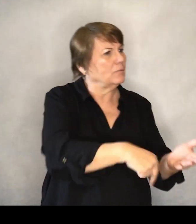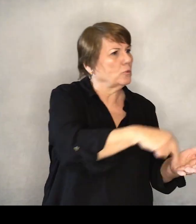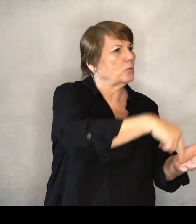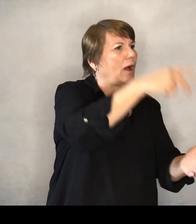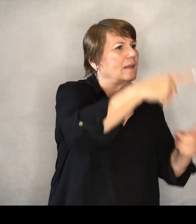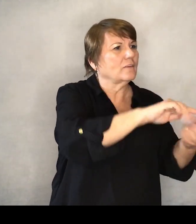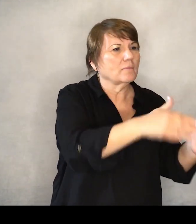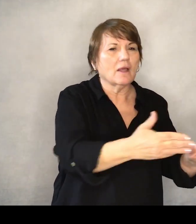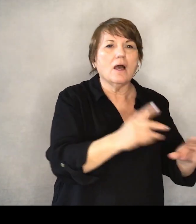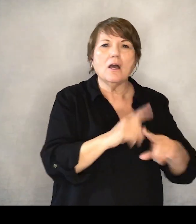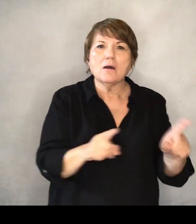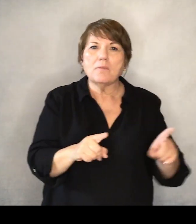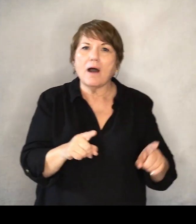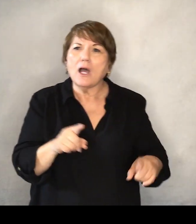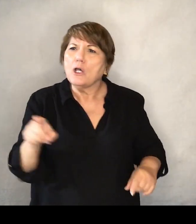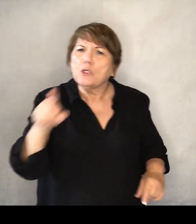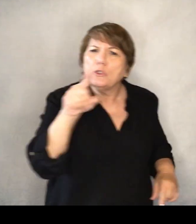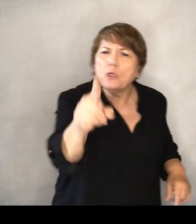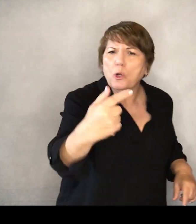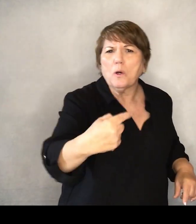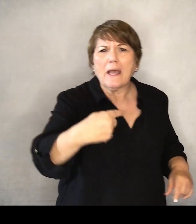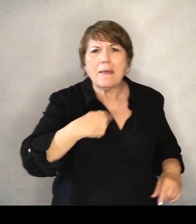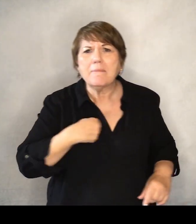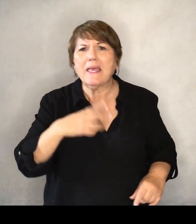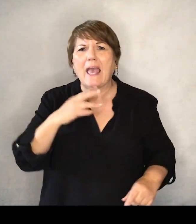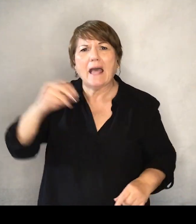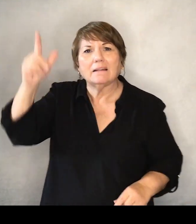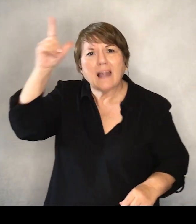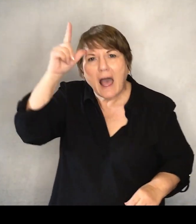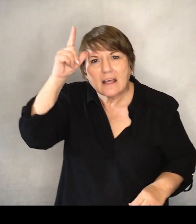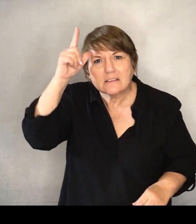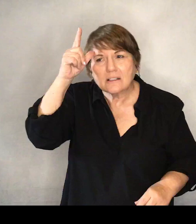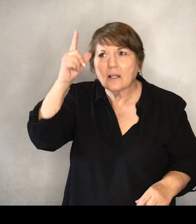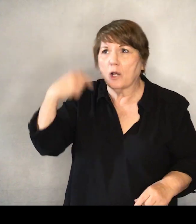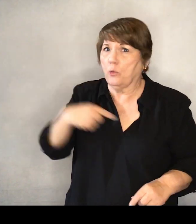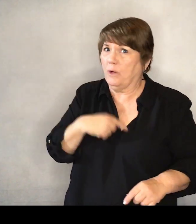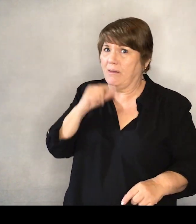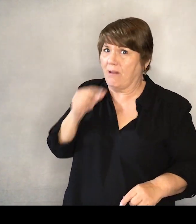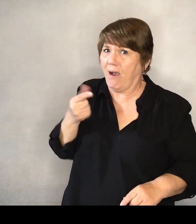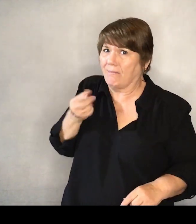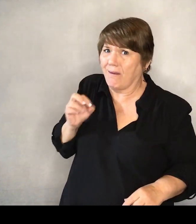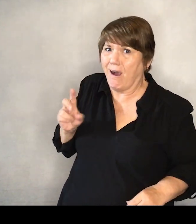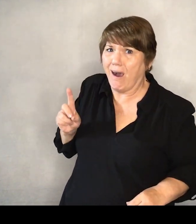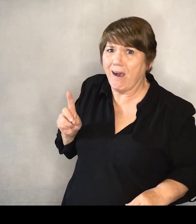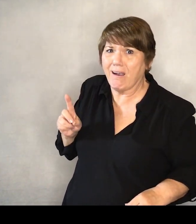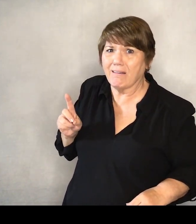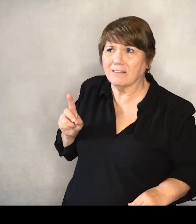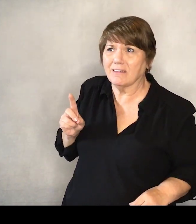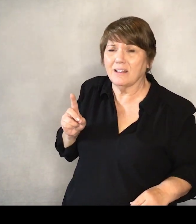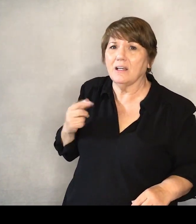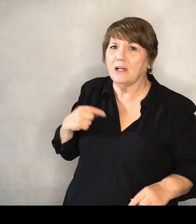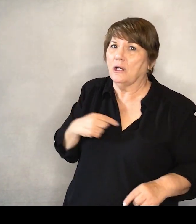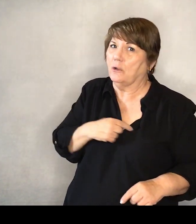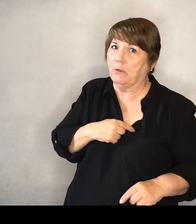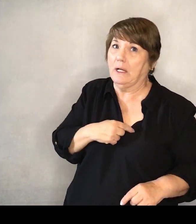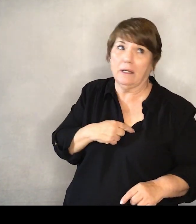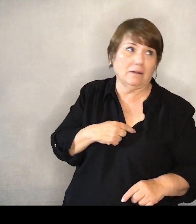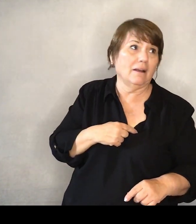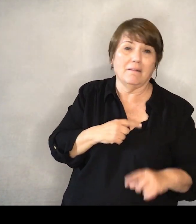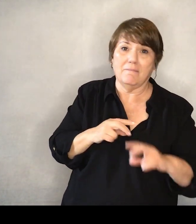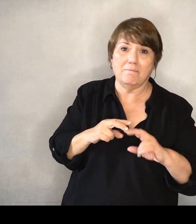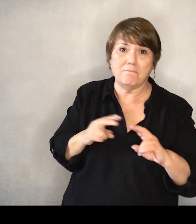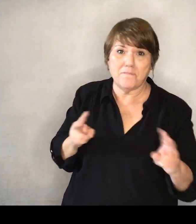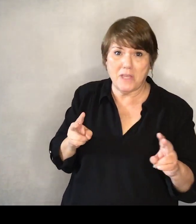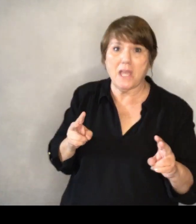dead. But you and I and Lazarus, we're not God. In fact, we're very, very mortal,